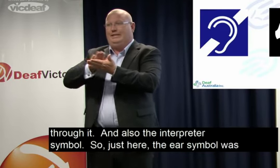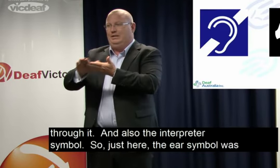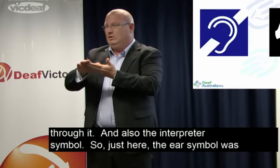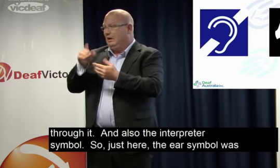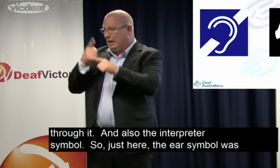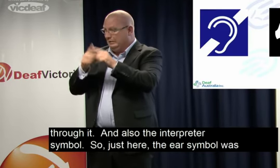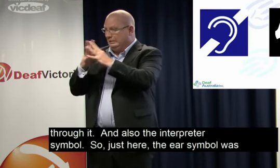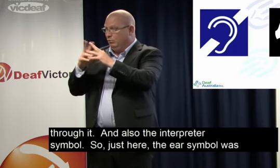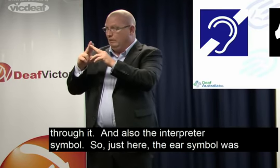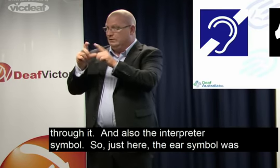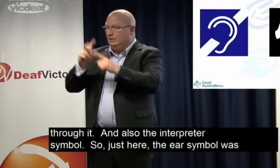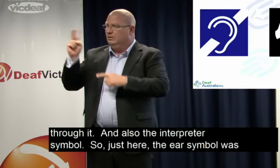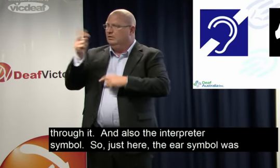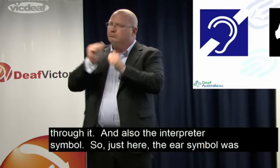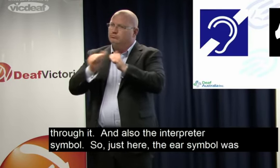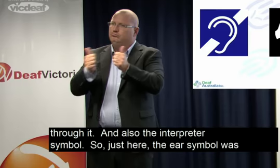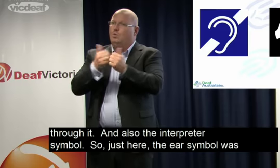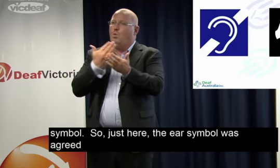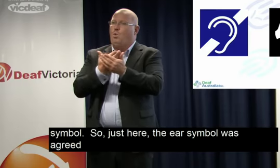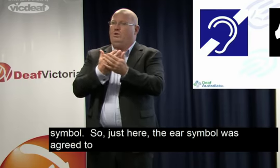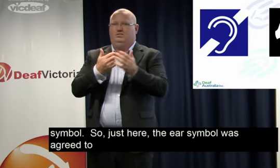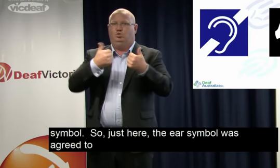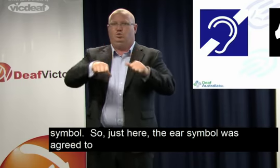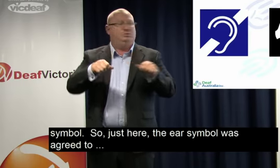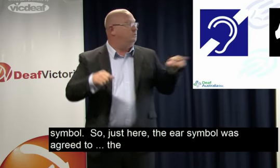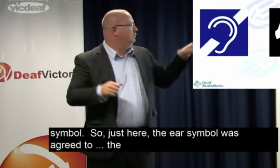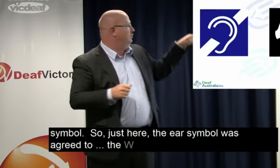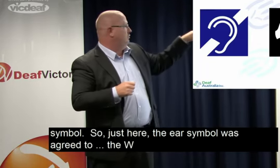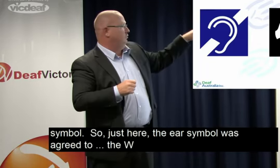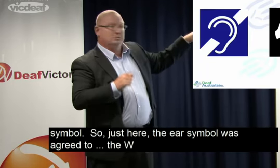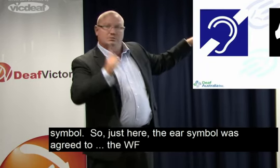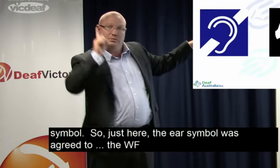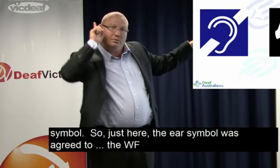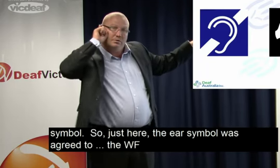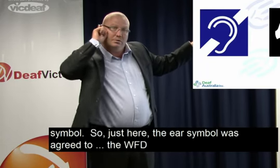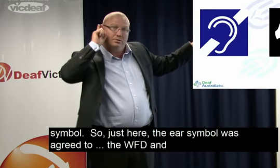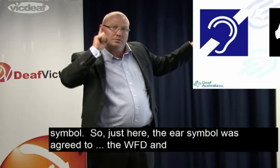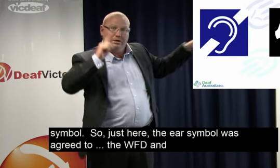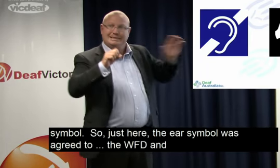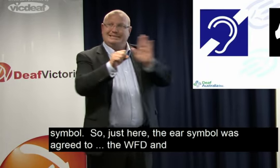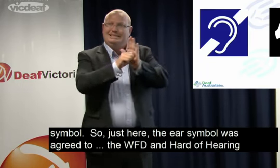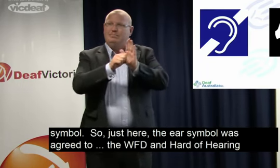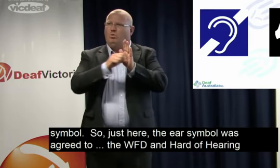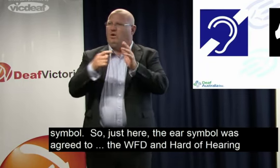organisation and WFD as an international symbol.